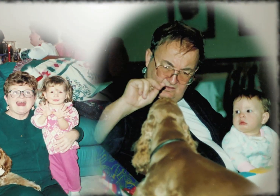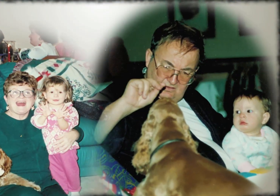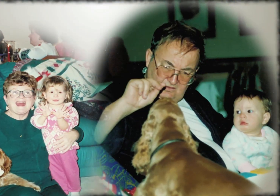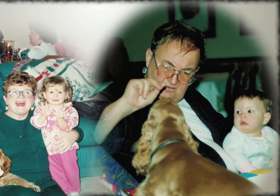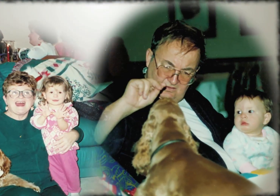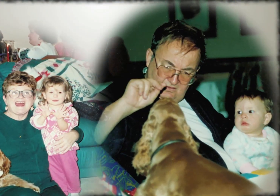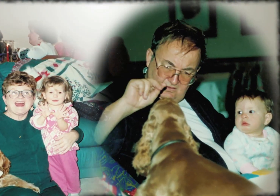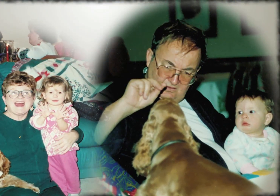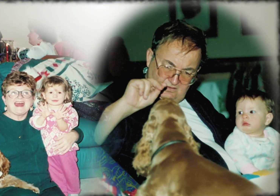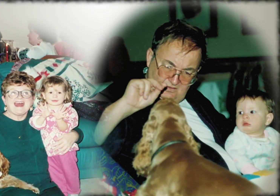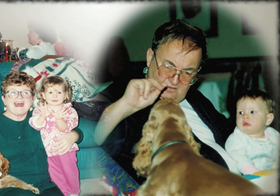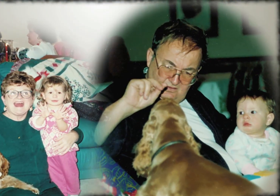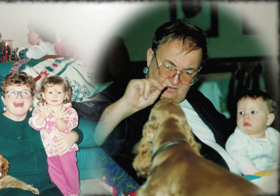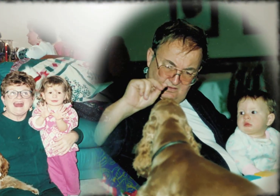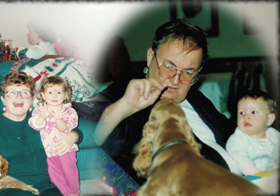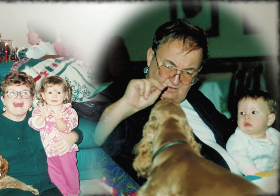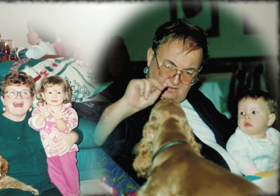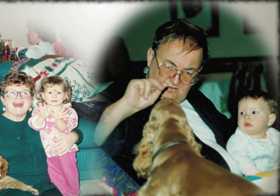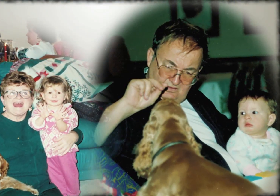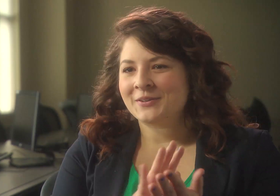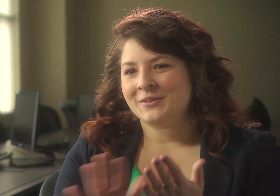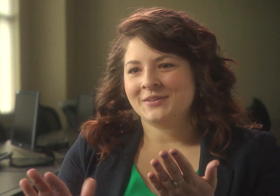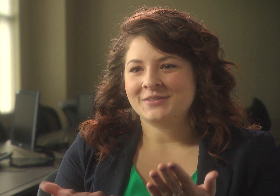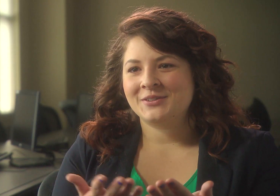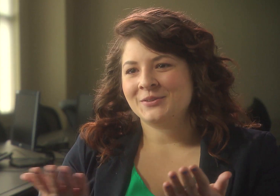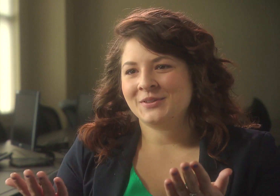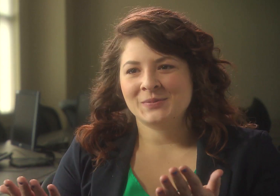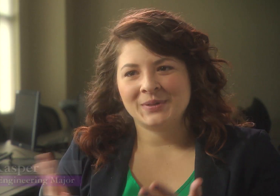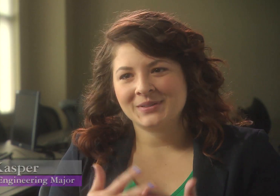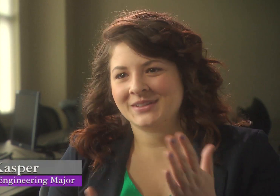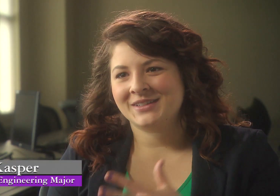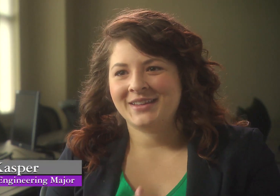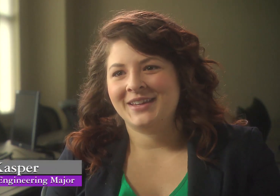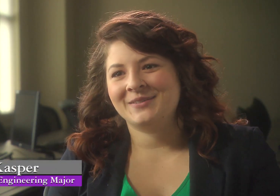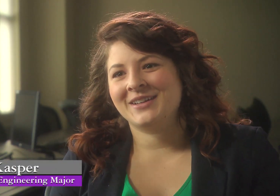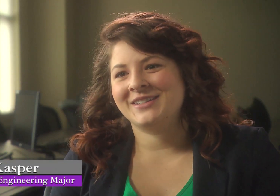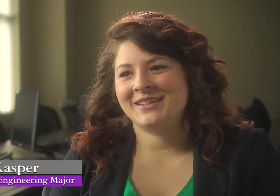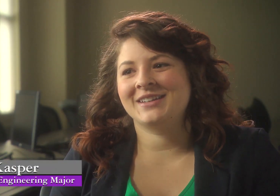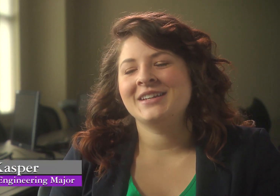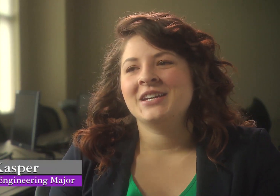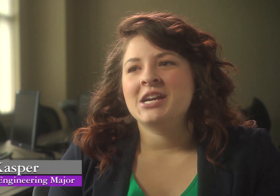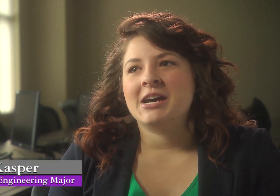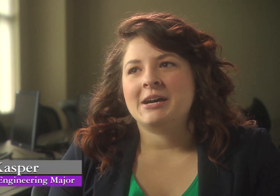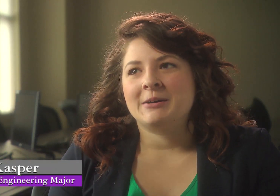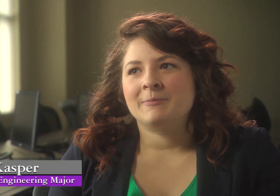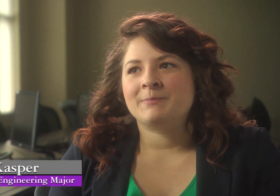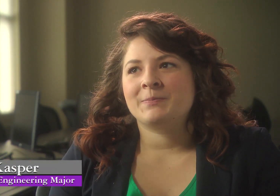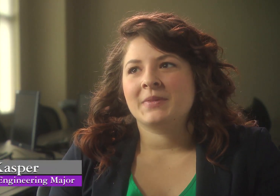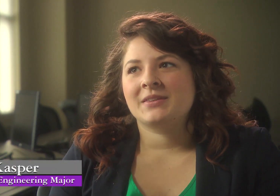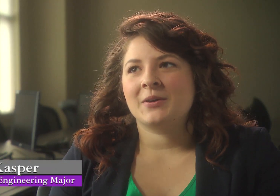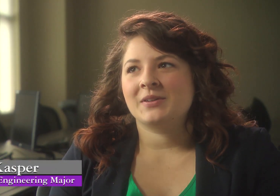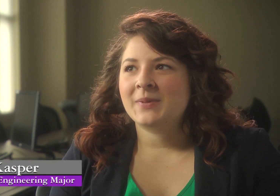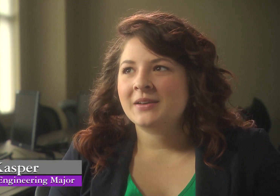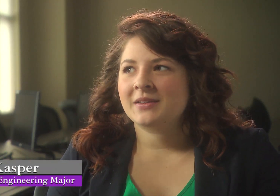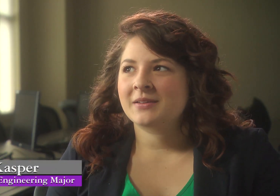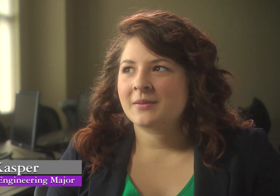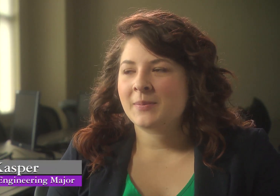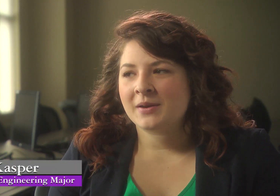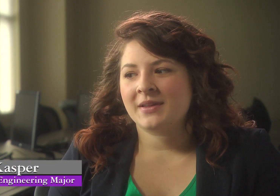deaf. They would sit and read me little children's books in sign language and so it's been a part of my